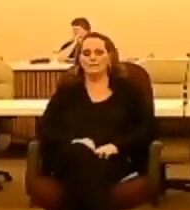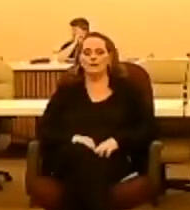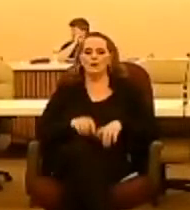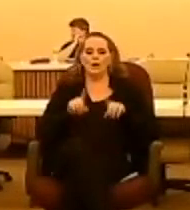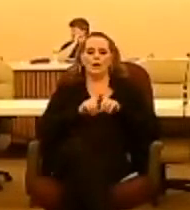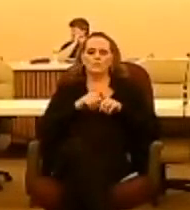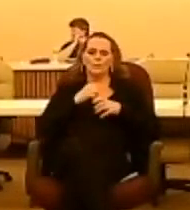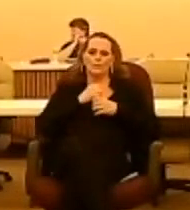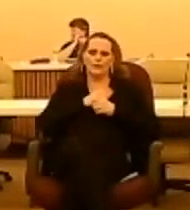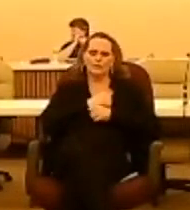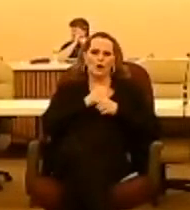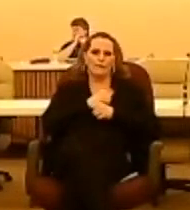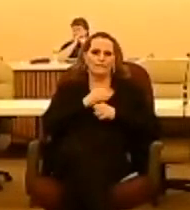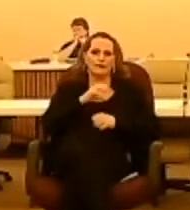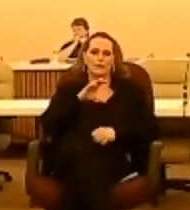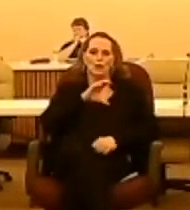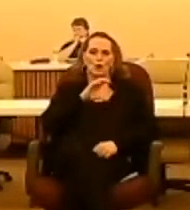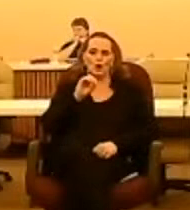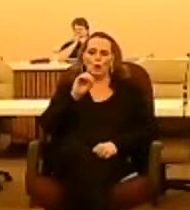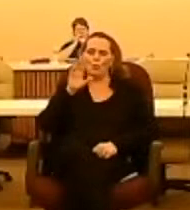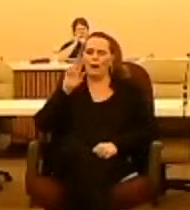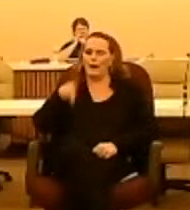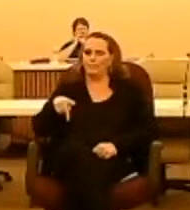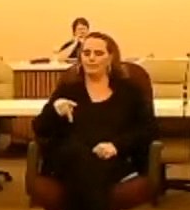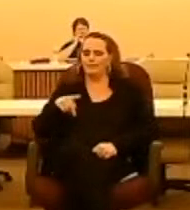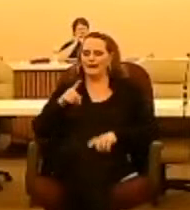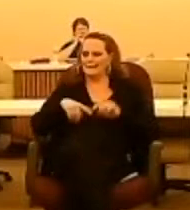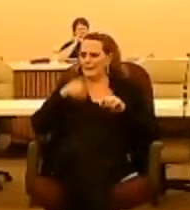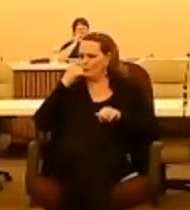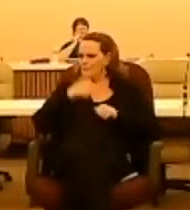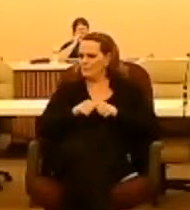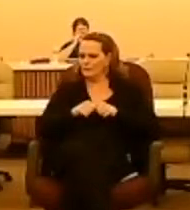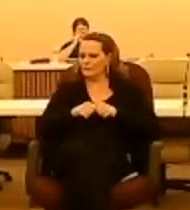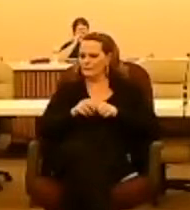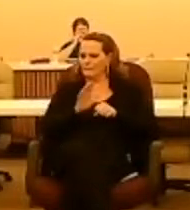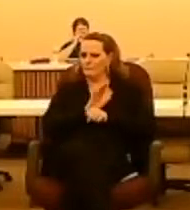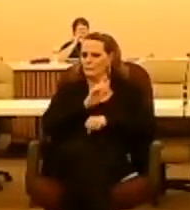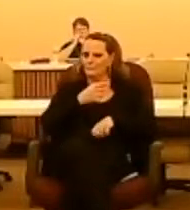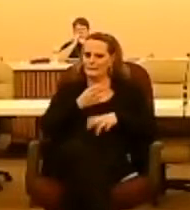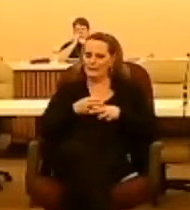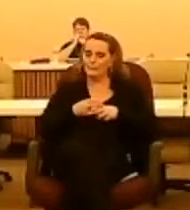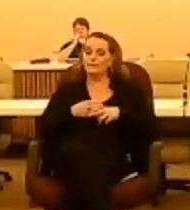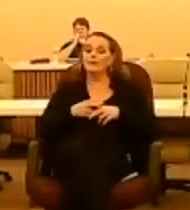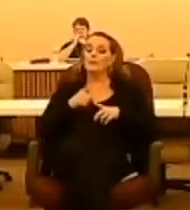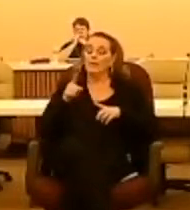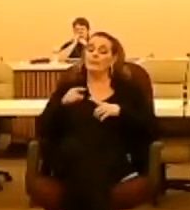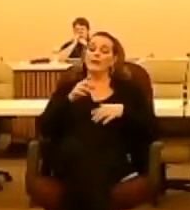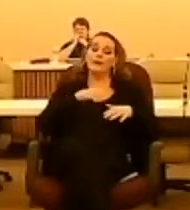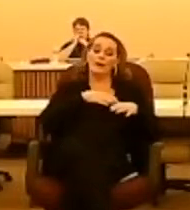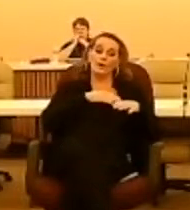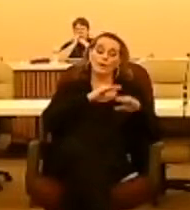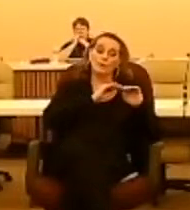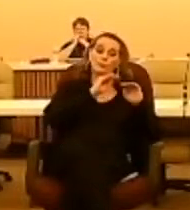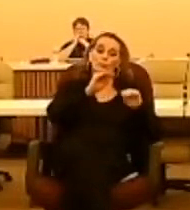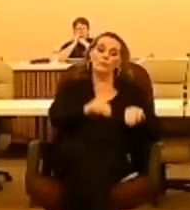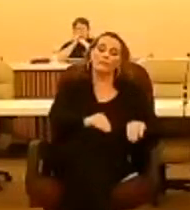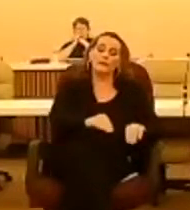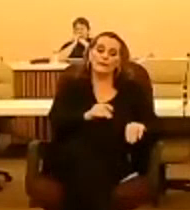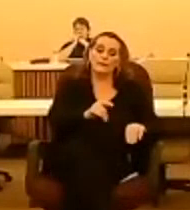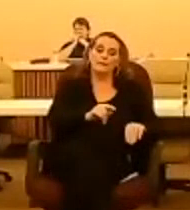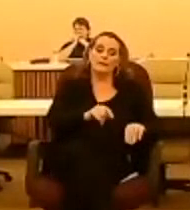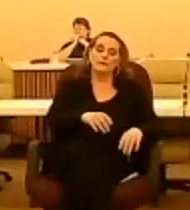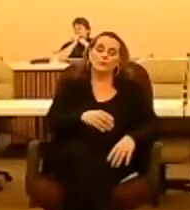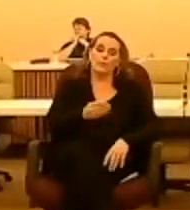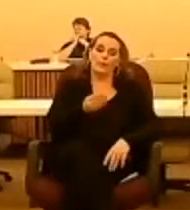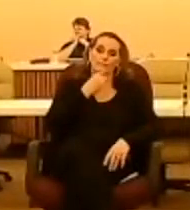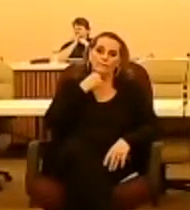Coffee Cooperative. I don't remember their full name, but they are moving into one of the open spaces in the food court